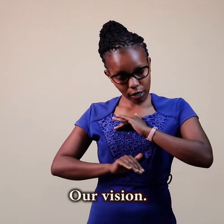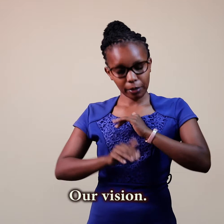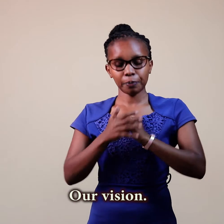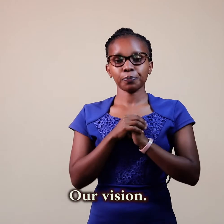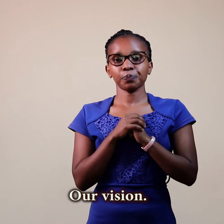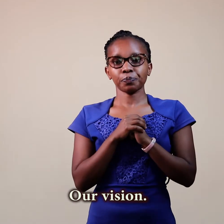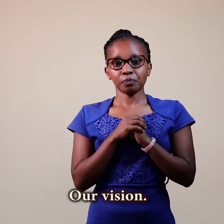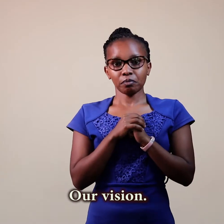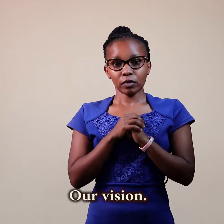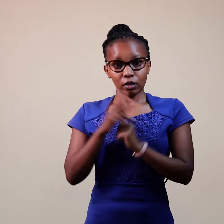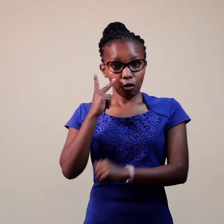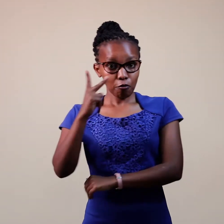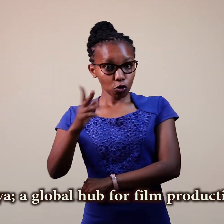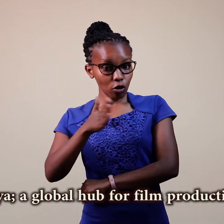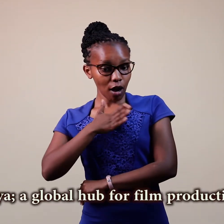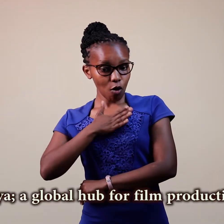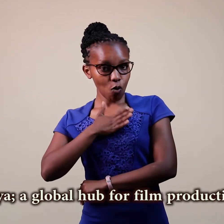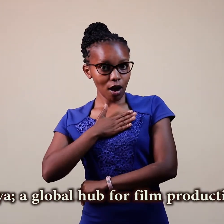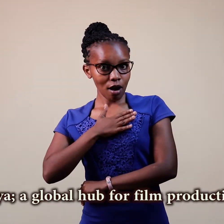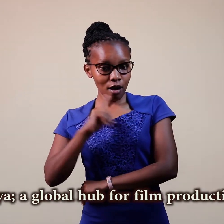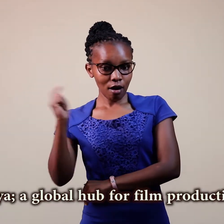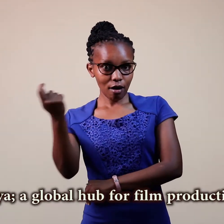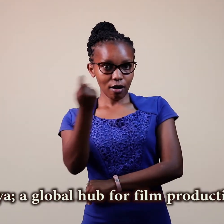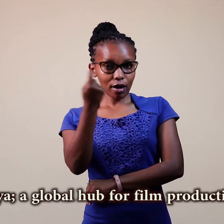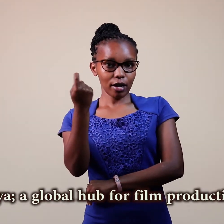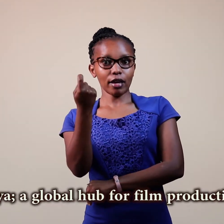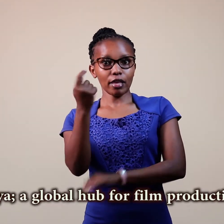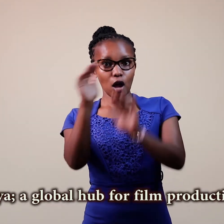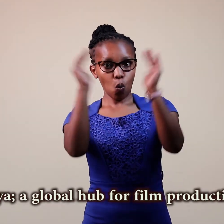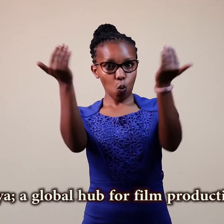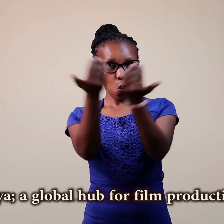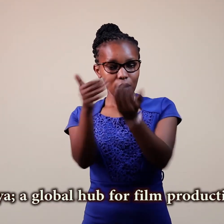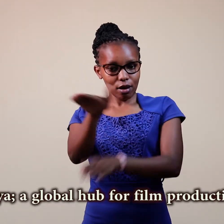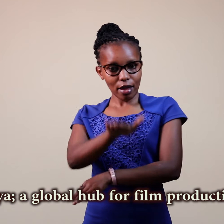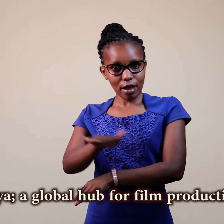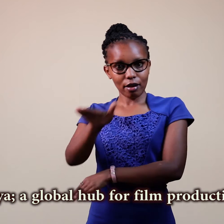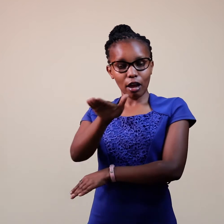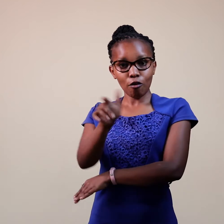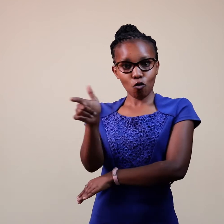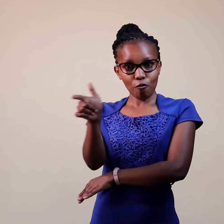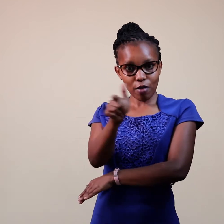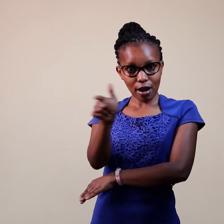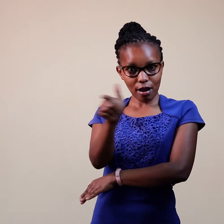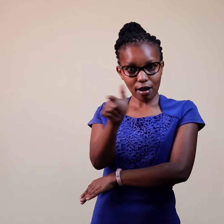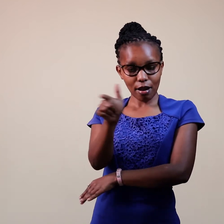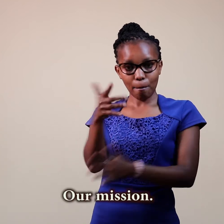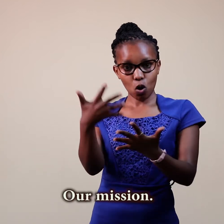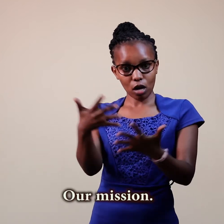Our Vision. Kenya, a global hub for film production. Our